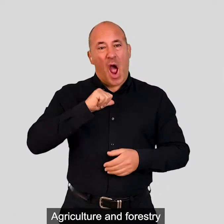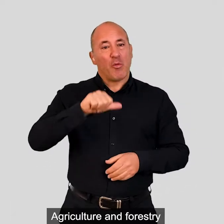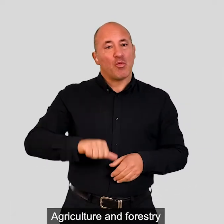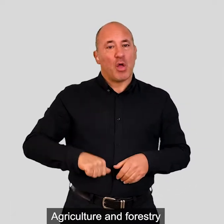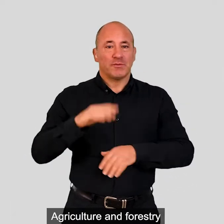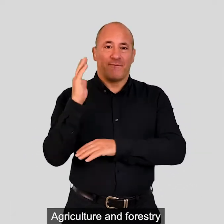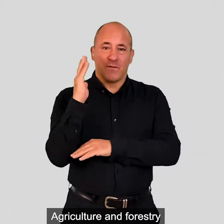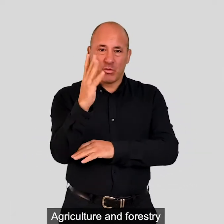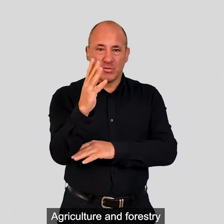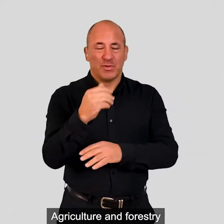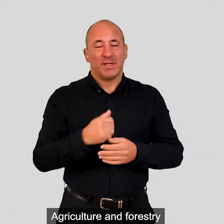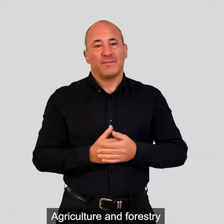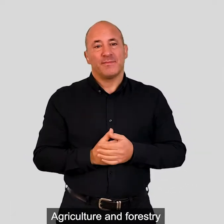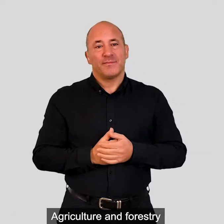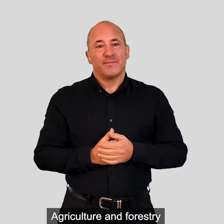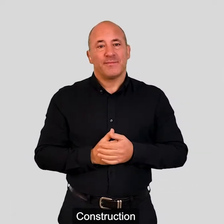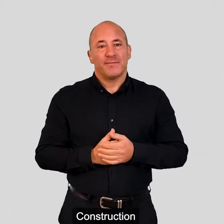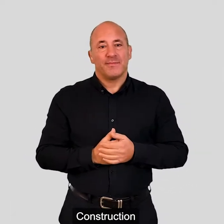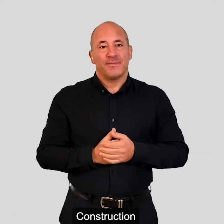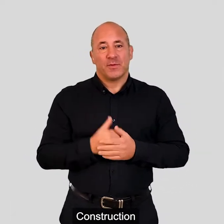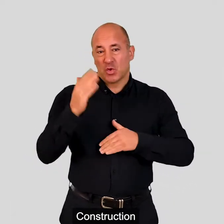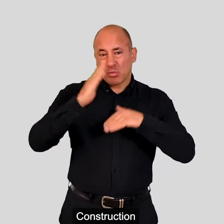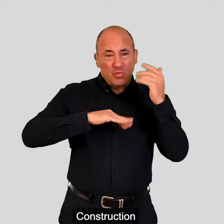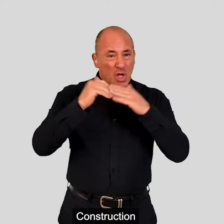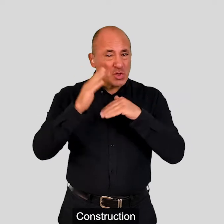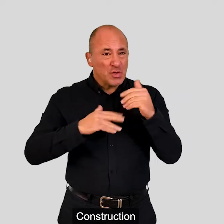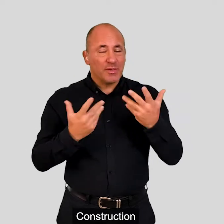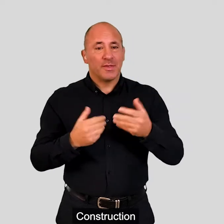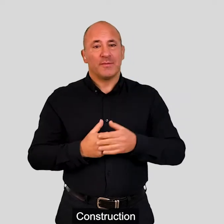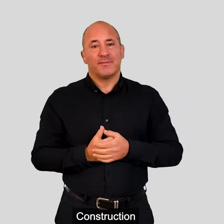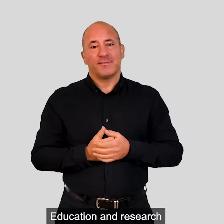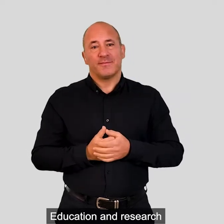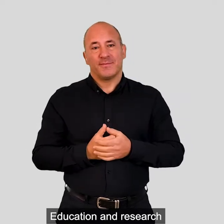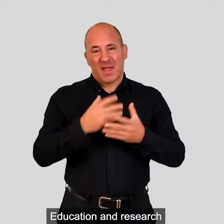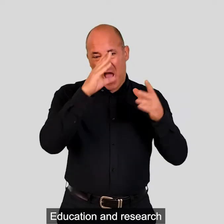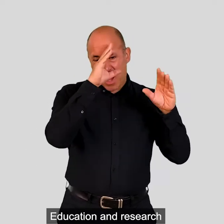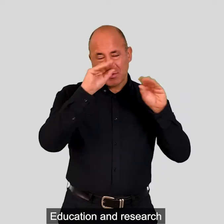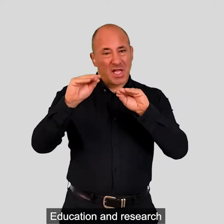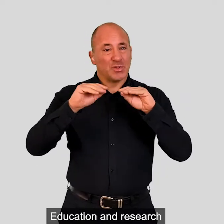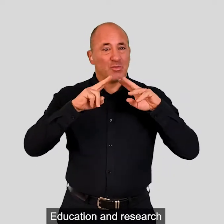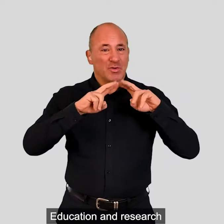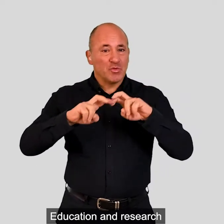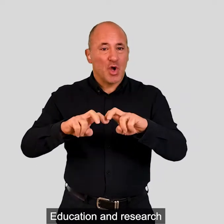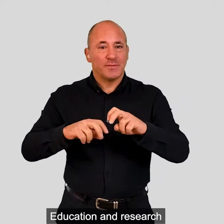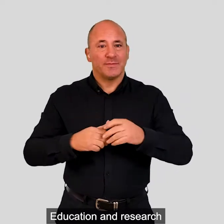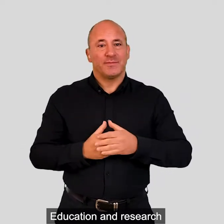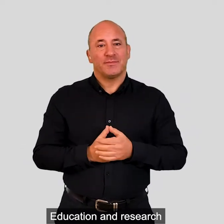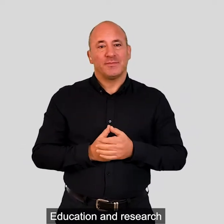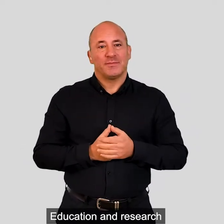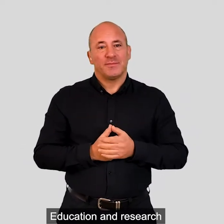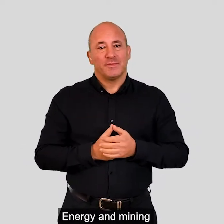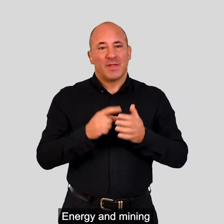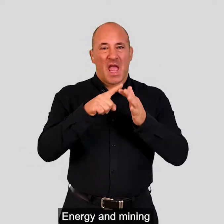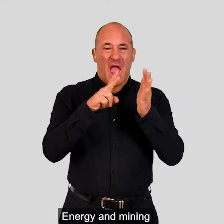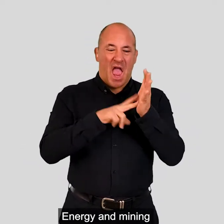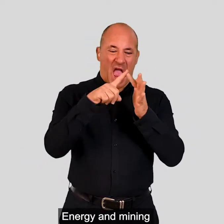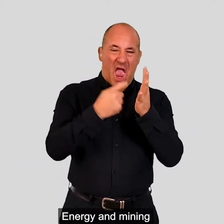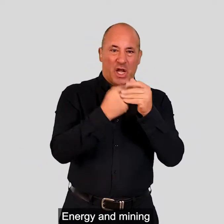Agriculture and forestry, construction, education and research, energy and